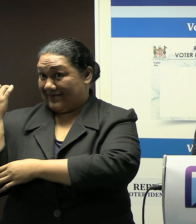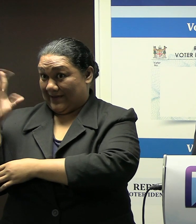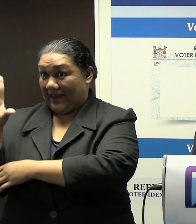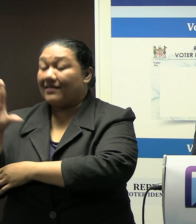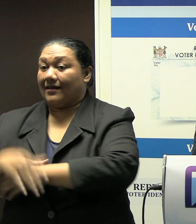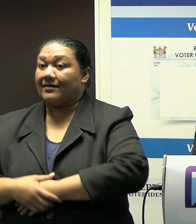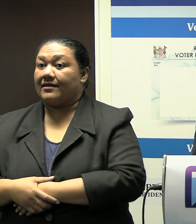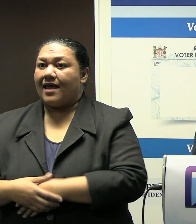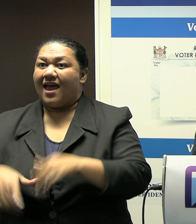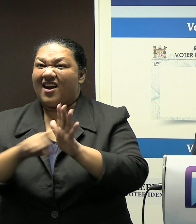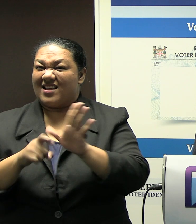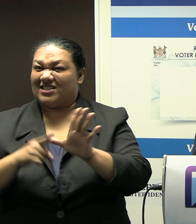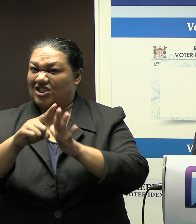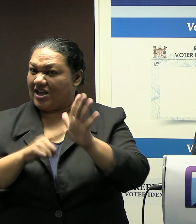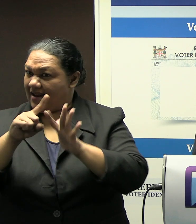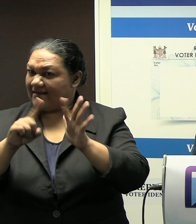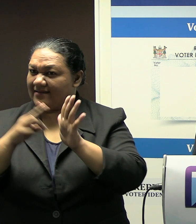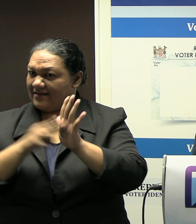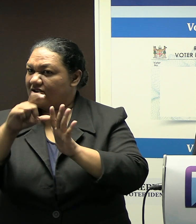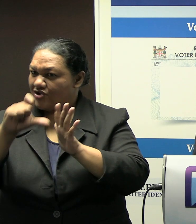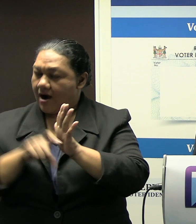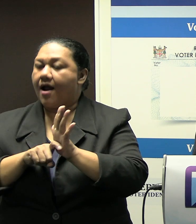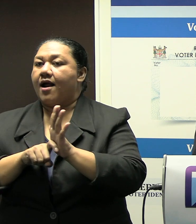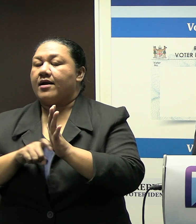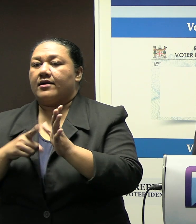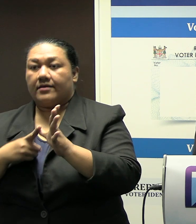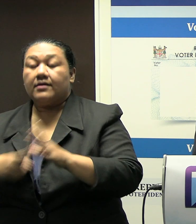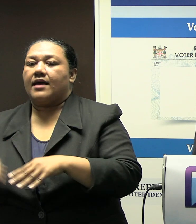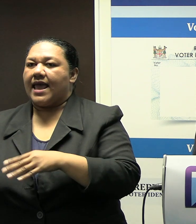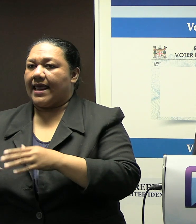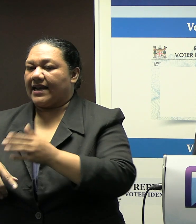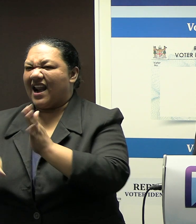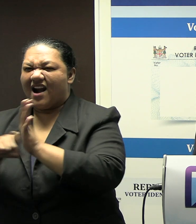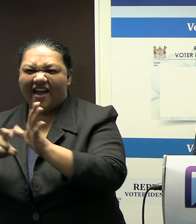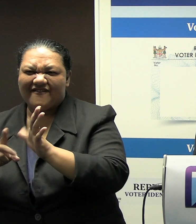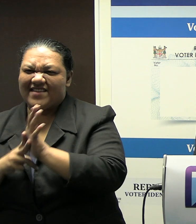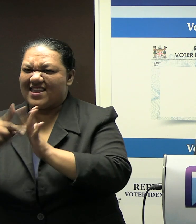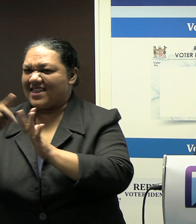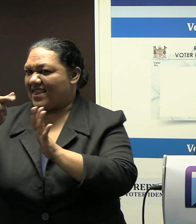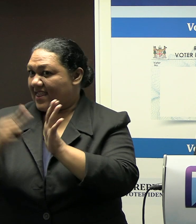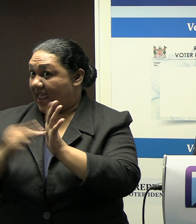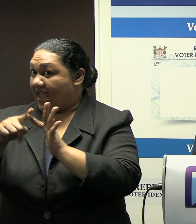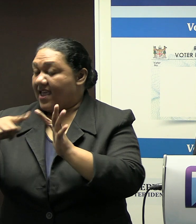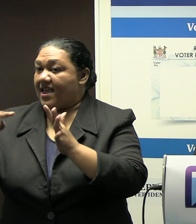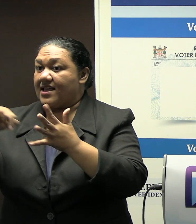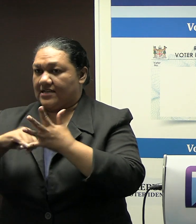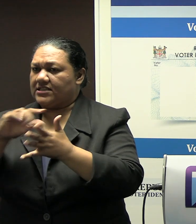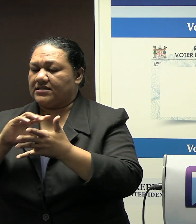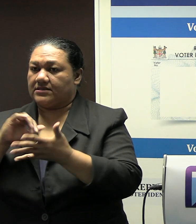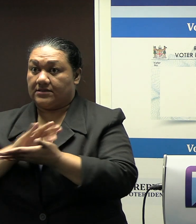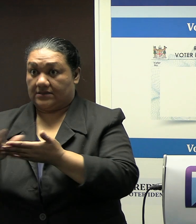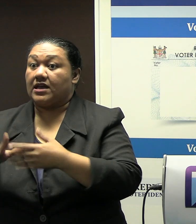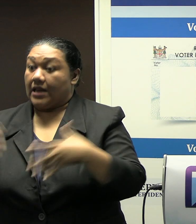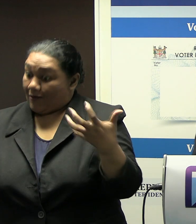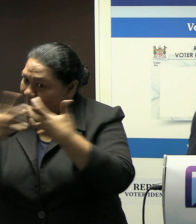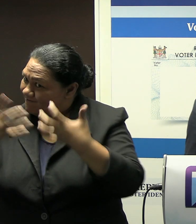nominations, Mr. Rajendra Prasad Sharma and Mr. Ravinesh Reddy. Both the candidates have complied with all the requirements and their nominations